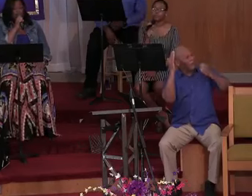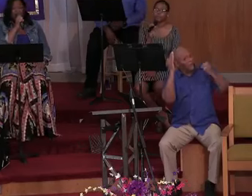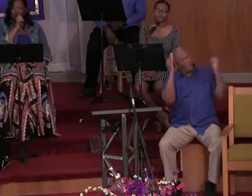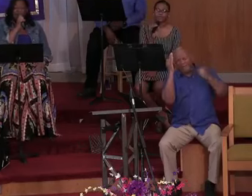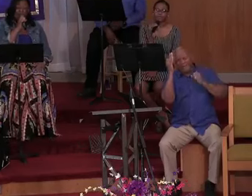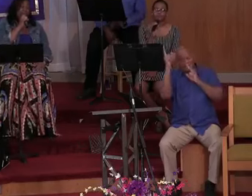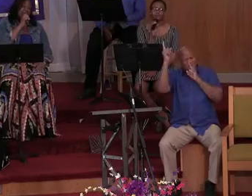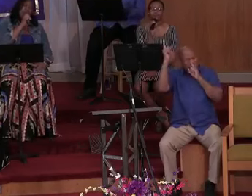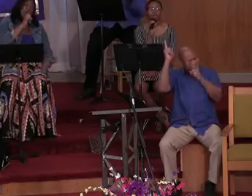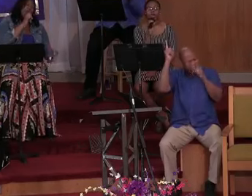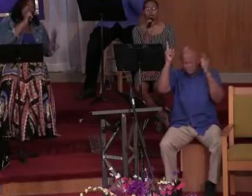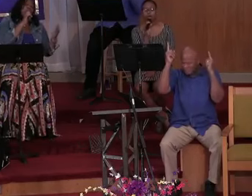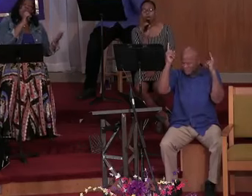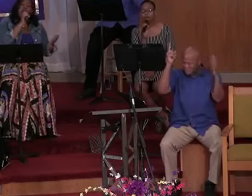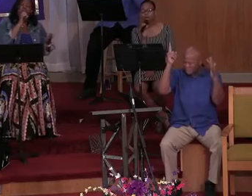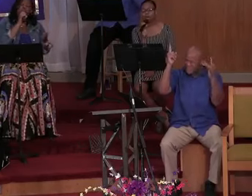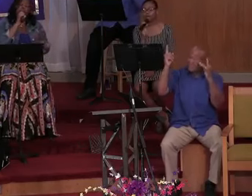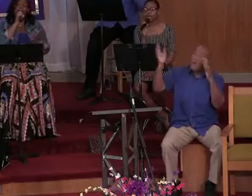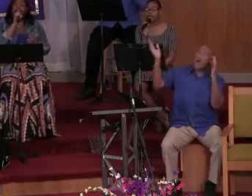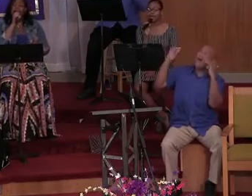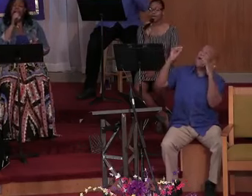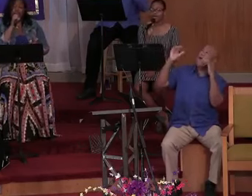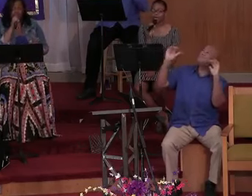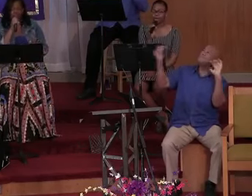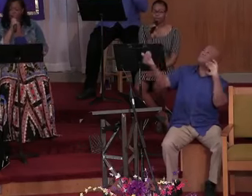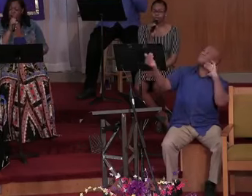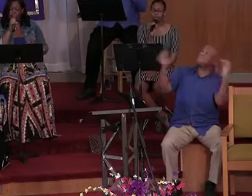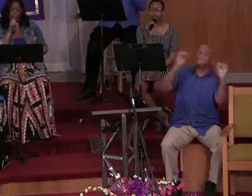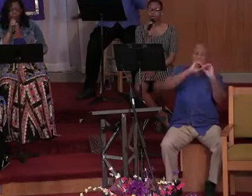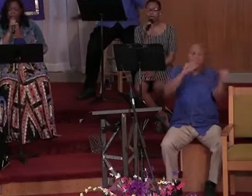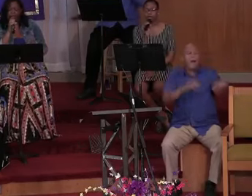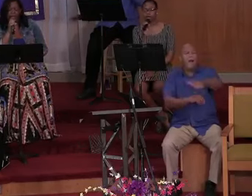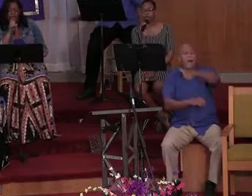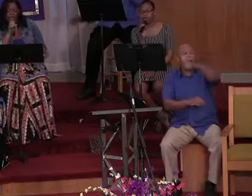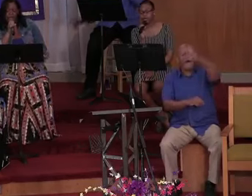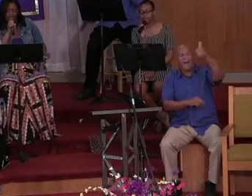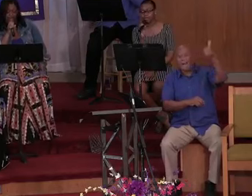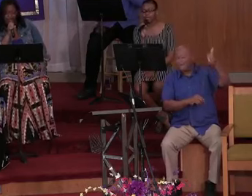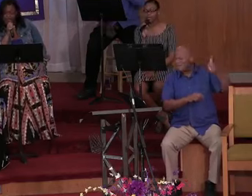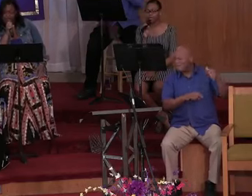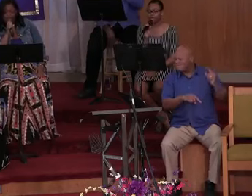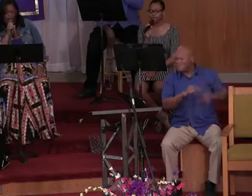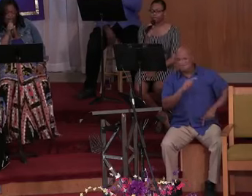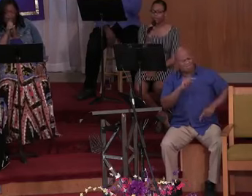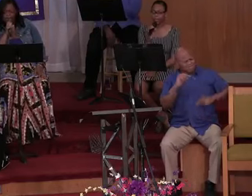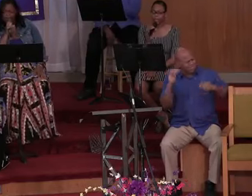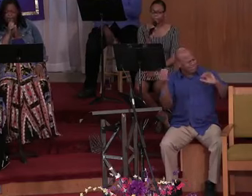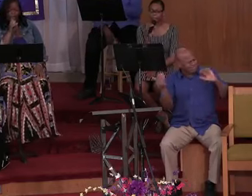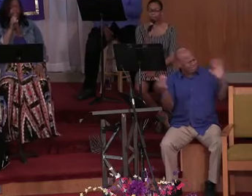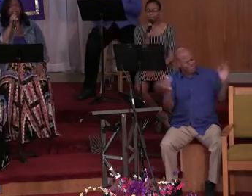You are God, hope like no other,